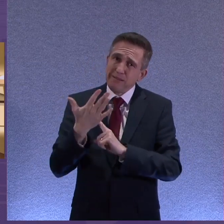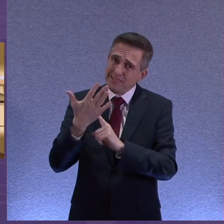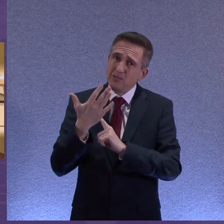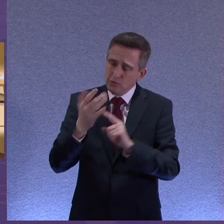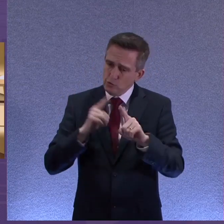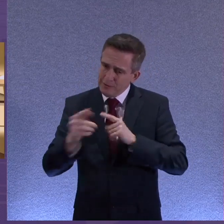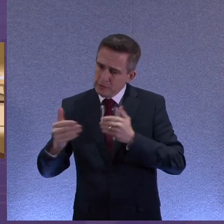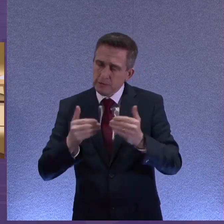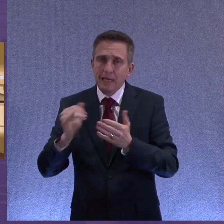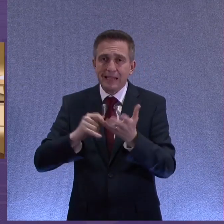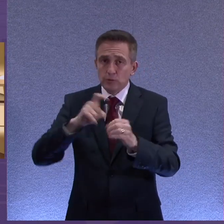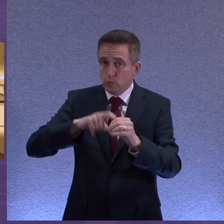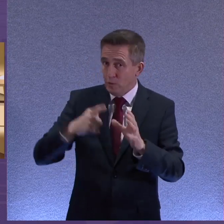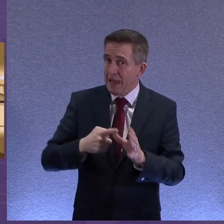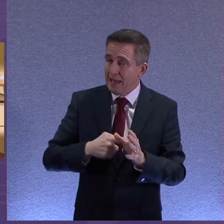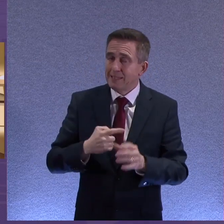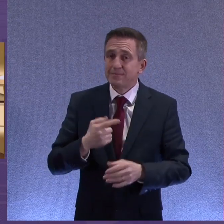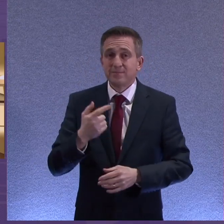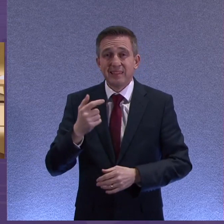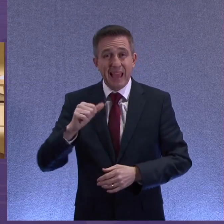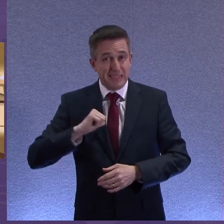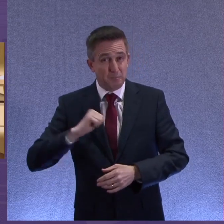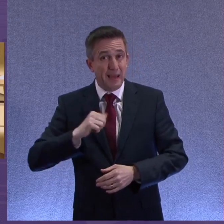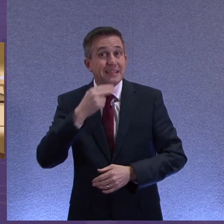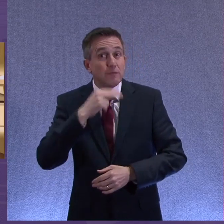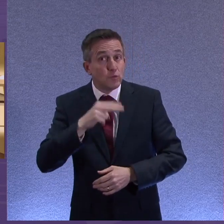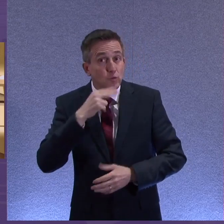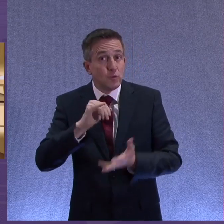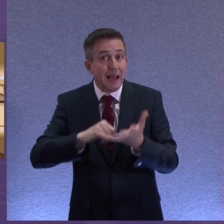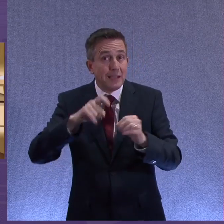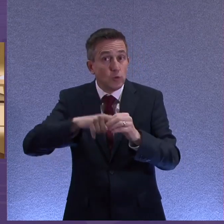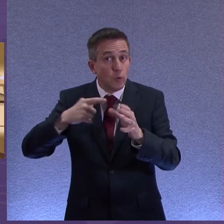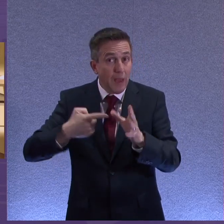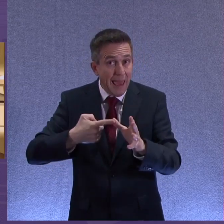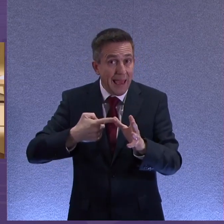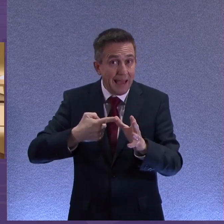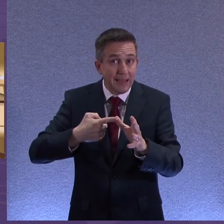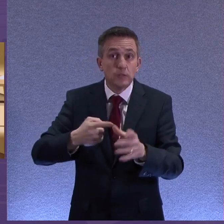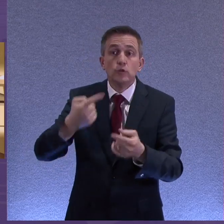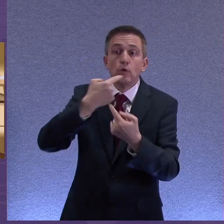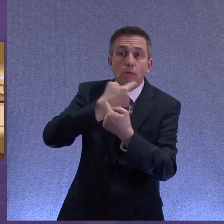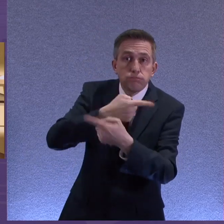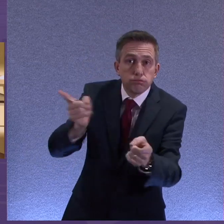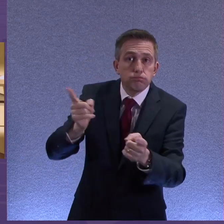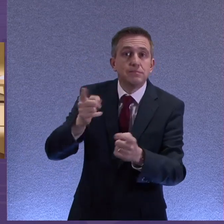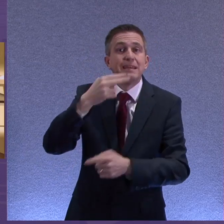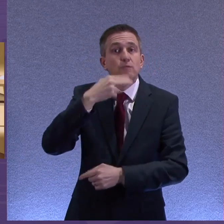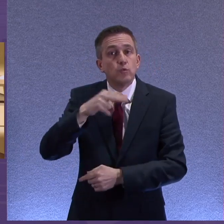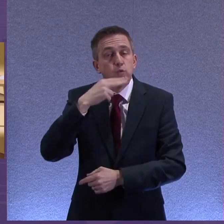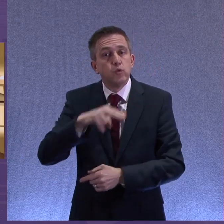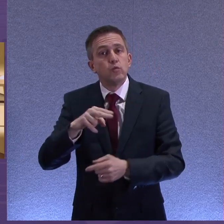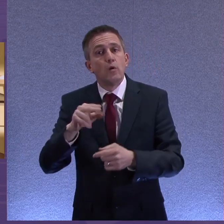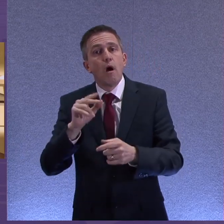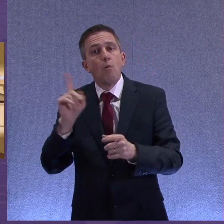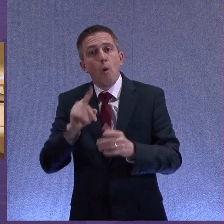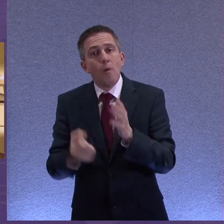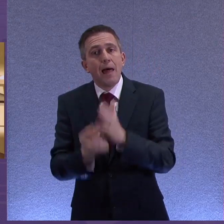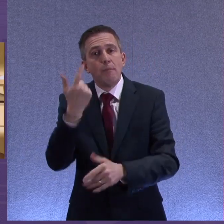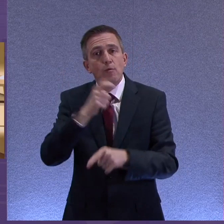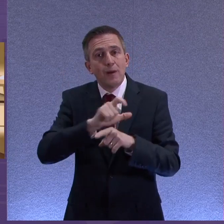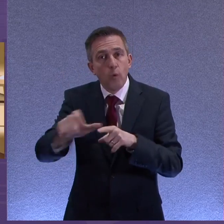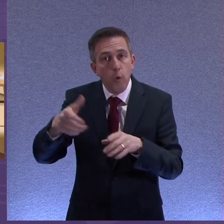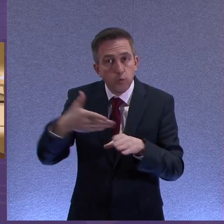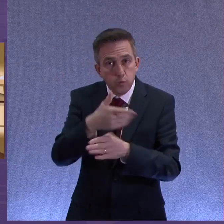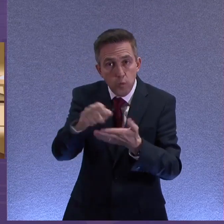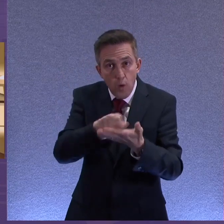I expect the SQA to make a statement this afternoon in relation to coursework, which I hope will clarify the position, and